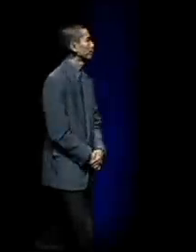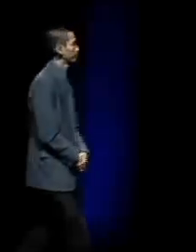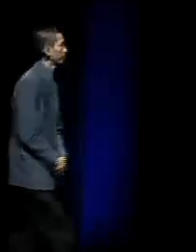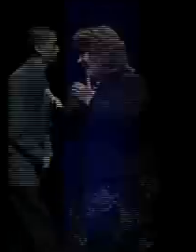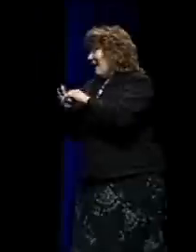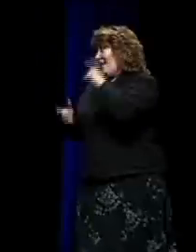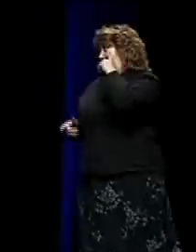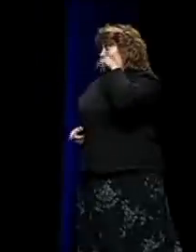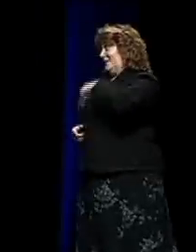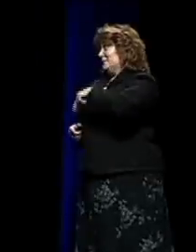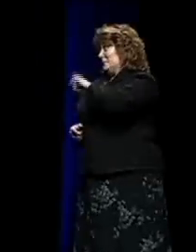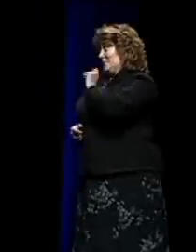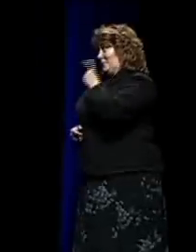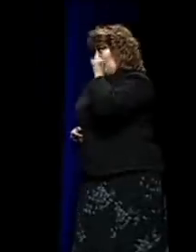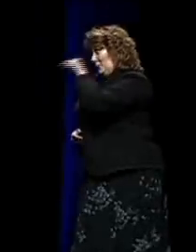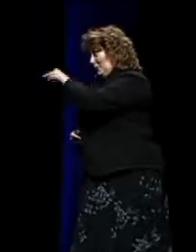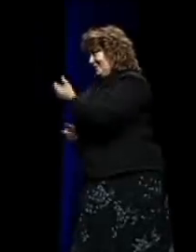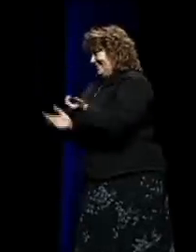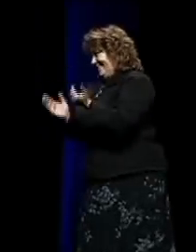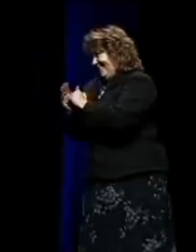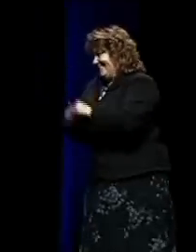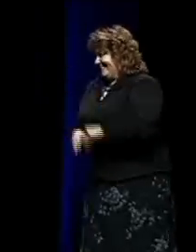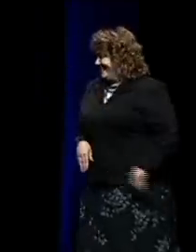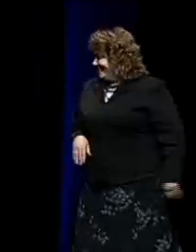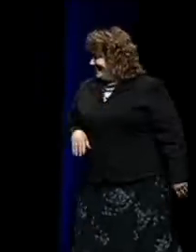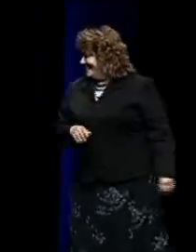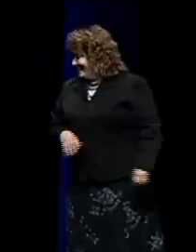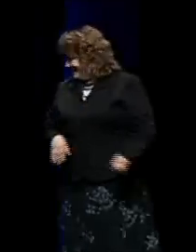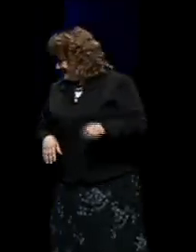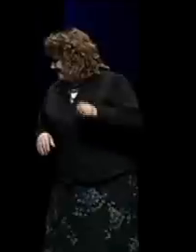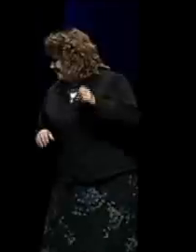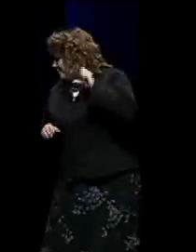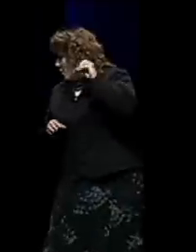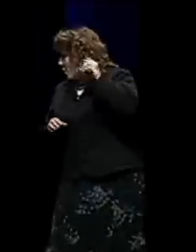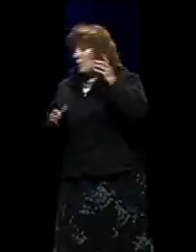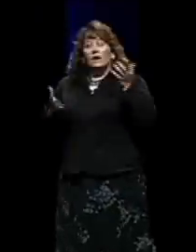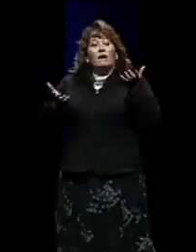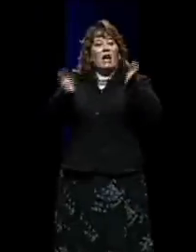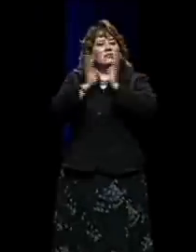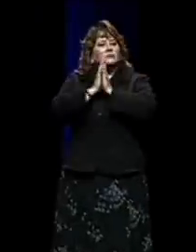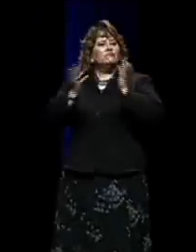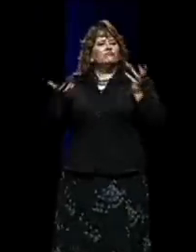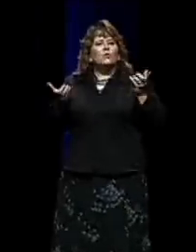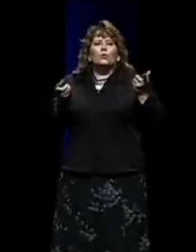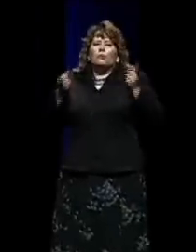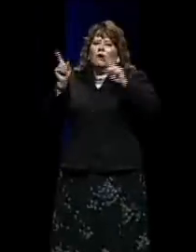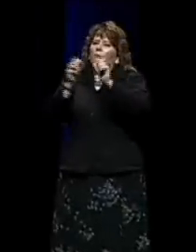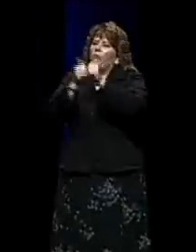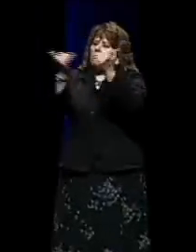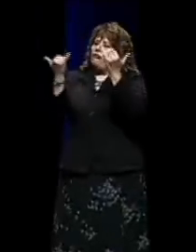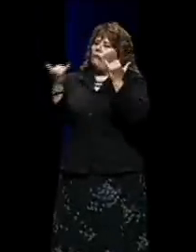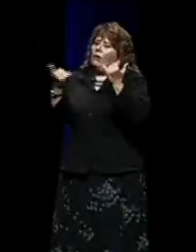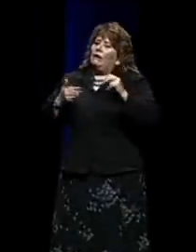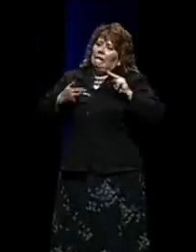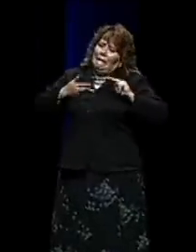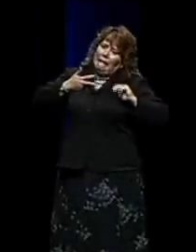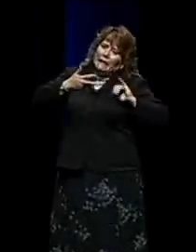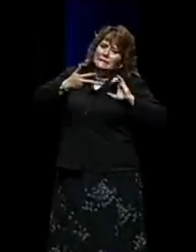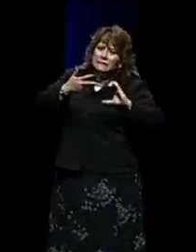Thank you again. I think that this question is also for you, just to give you a heads up. This question